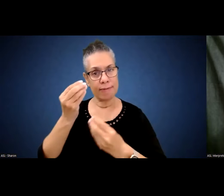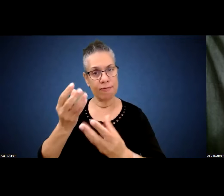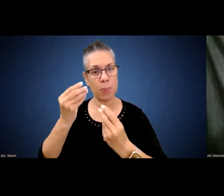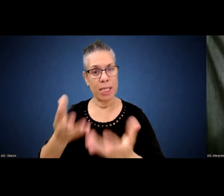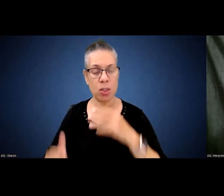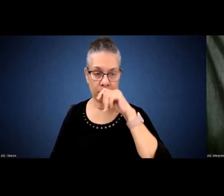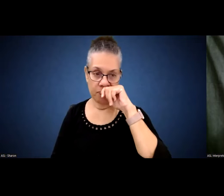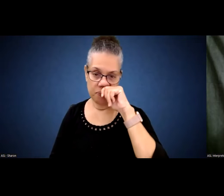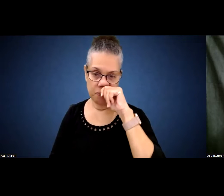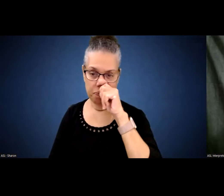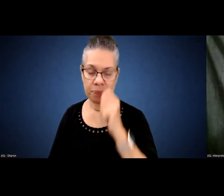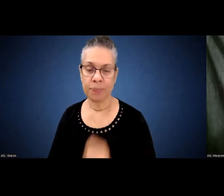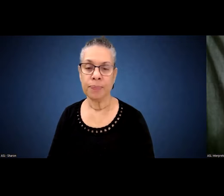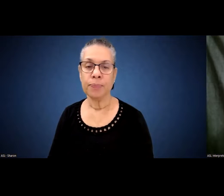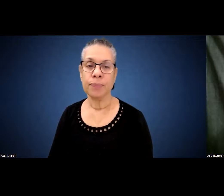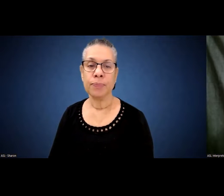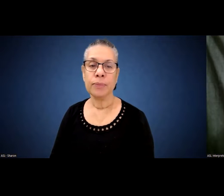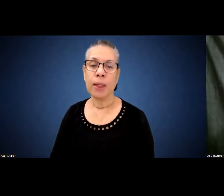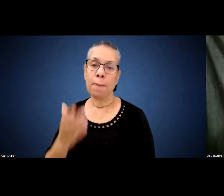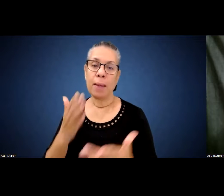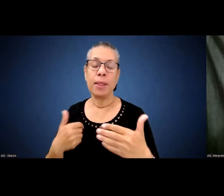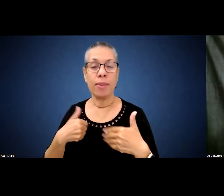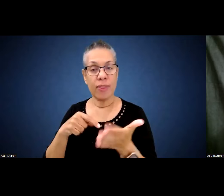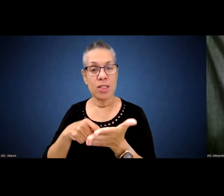So what we might do is partition this off